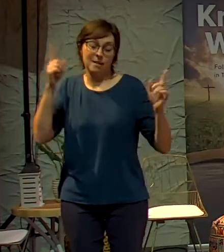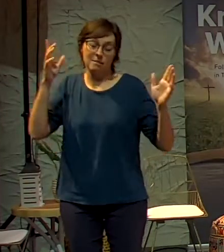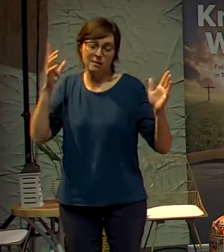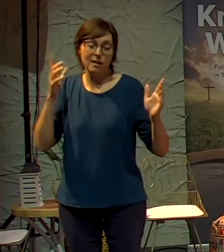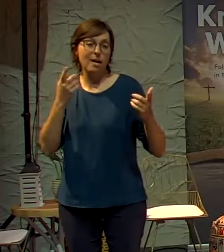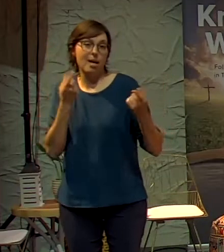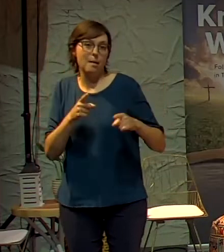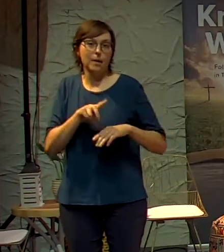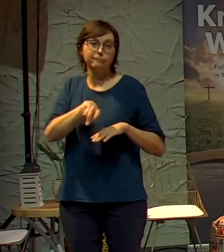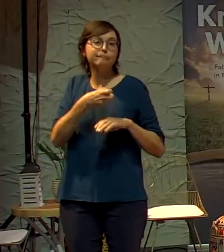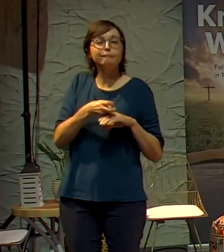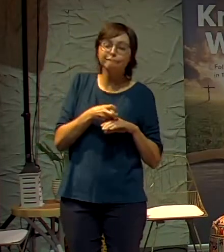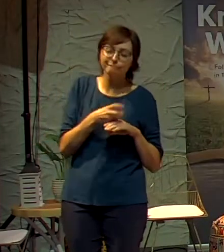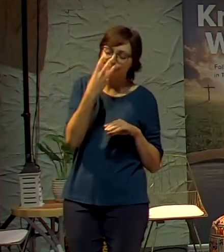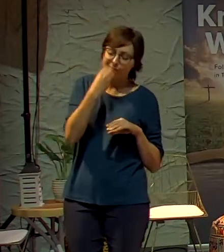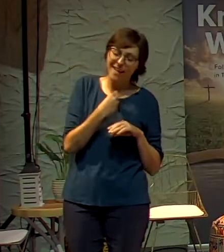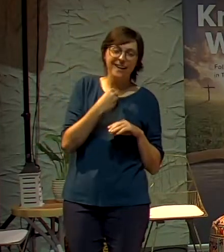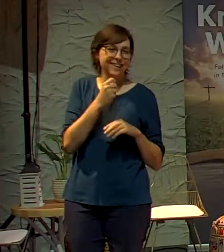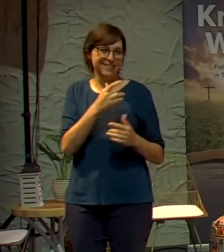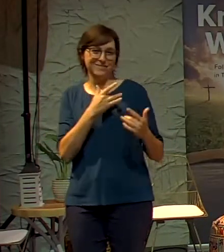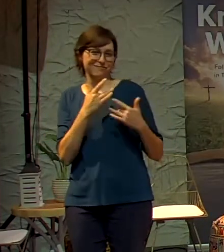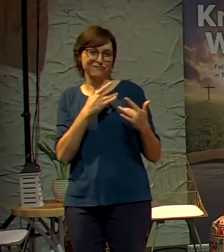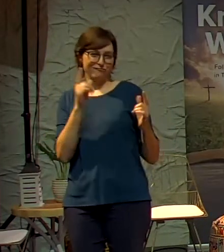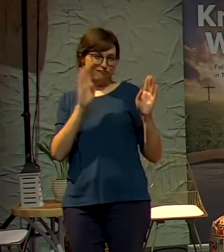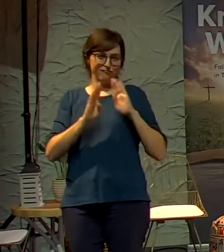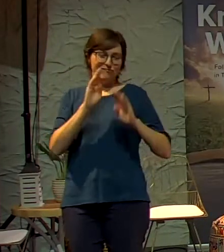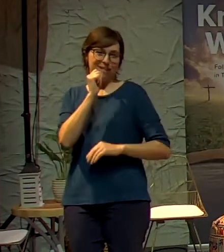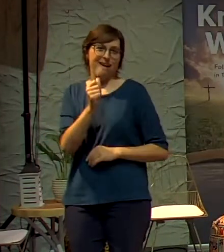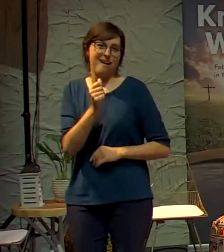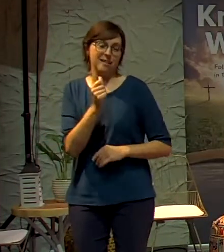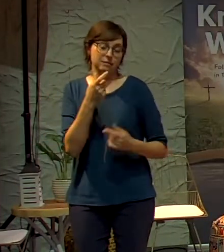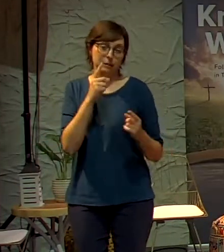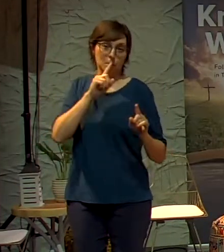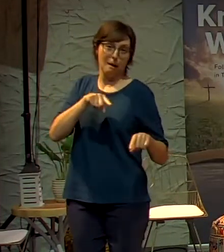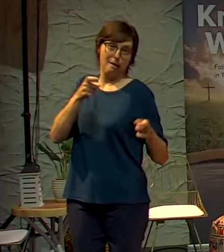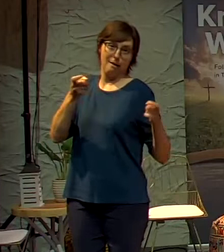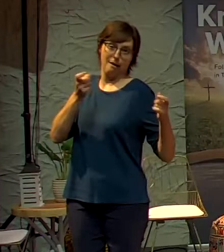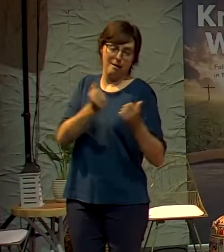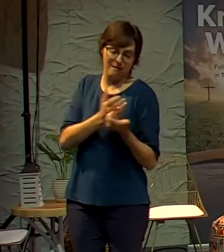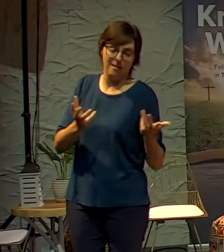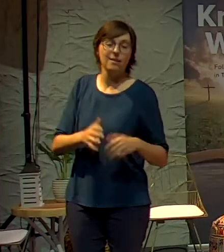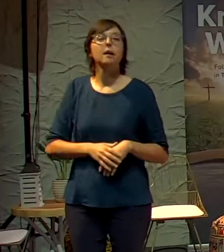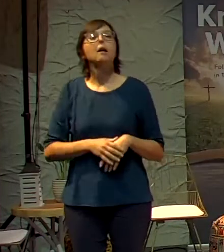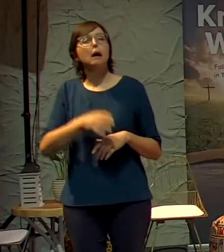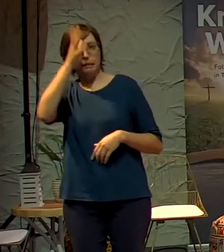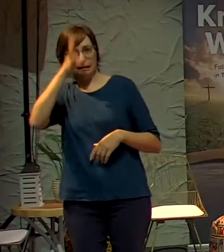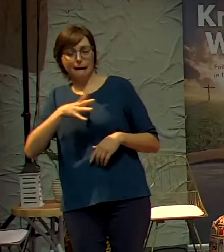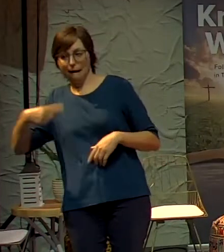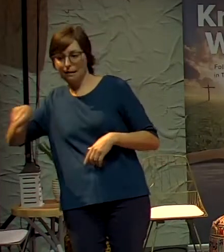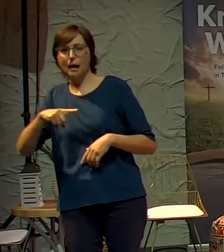falls asleep during a storm because he's not really worried about anything because he commands everything. And the guys around them, they freak